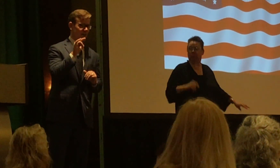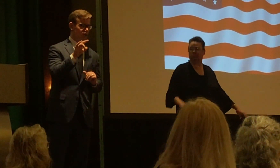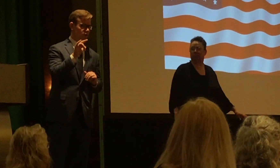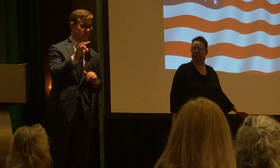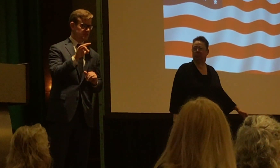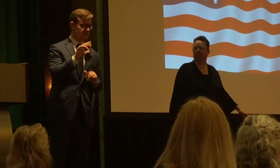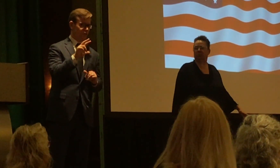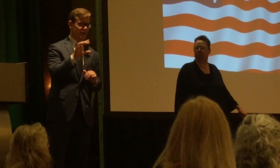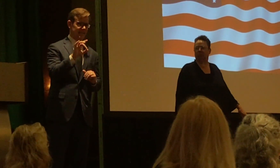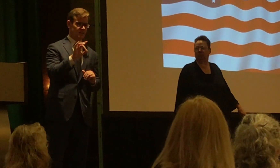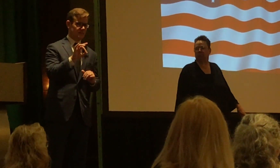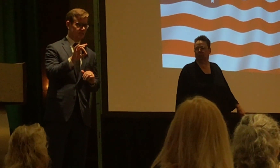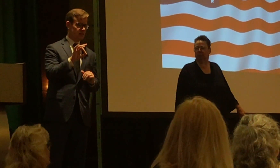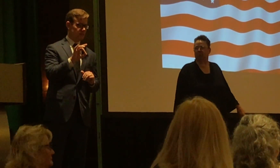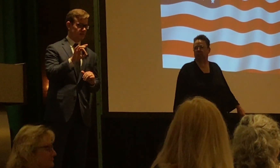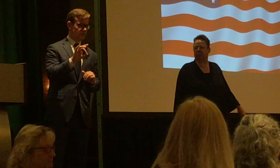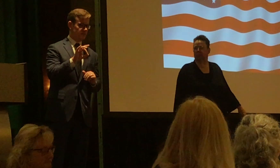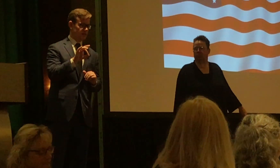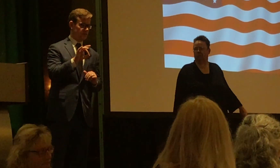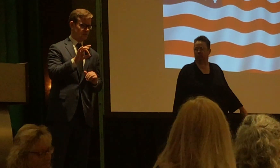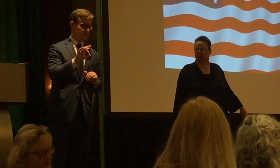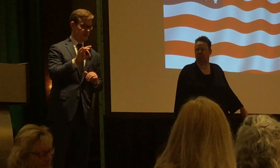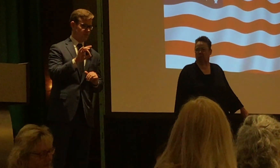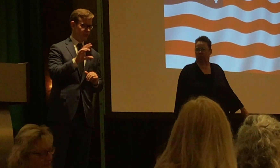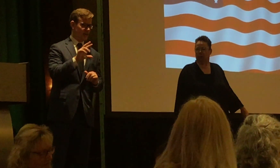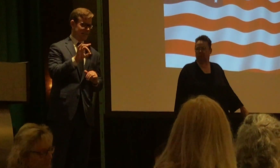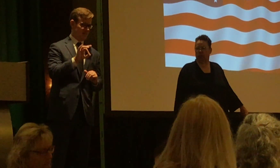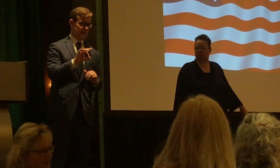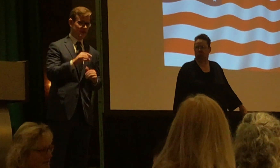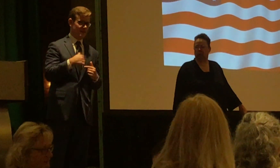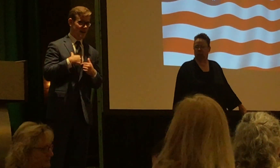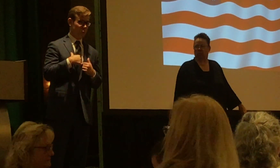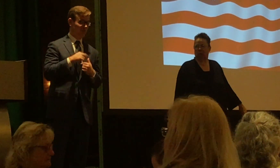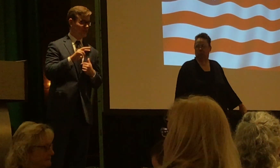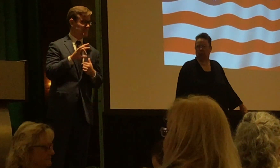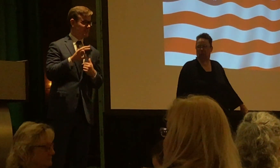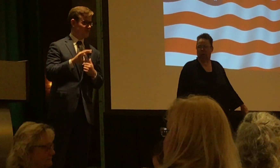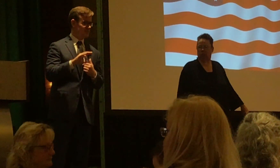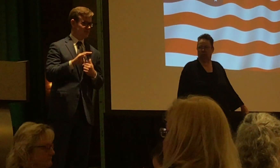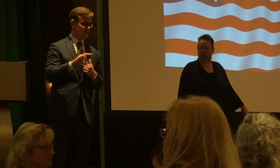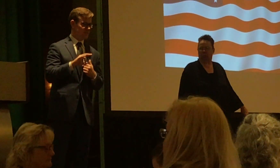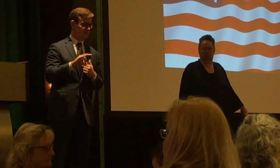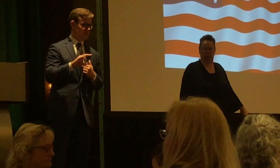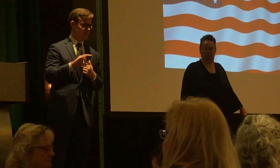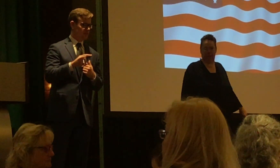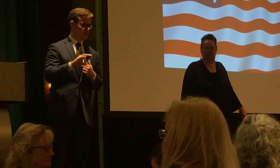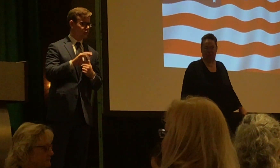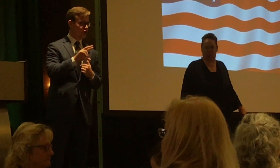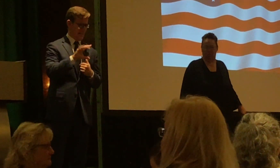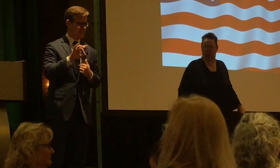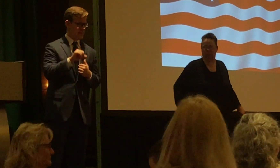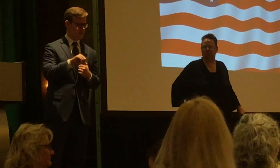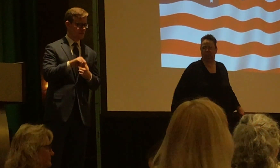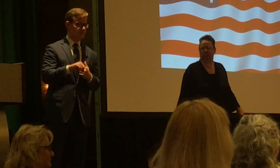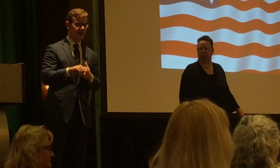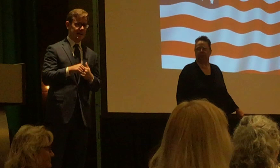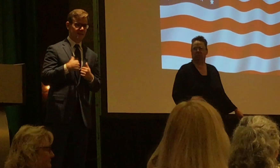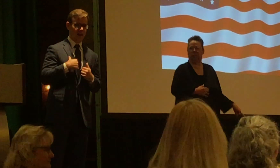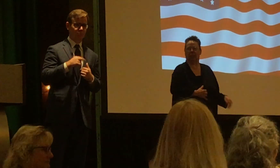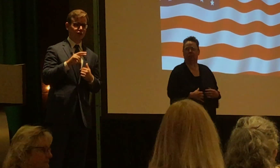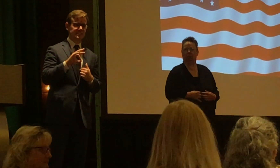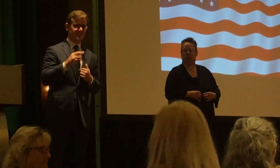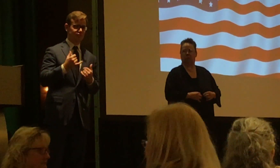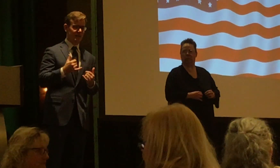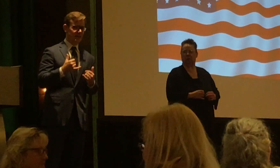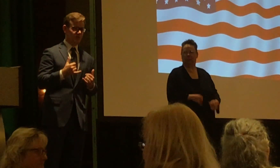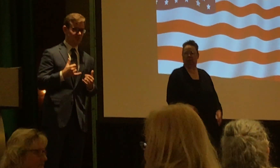The cutoff age for the Air Force is 28. I'm sorry, 38. The cutoff age